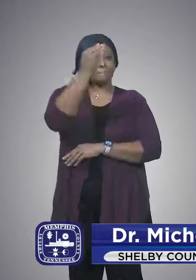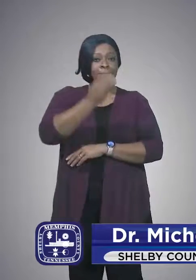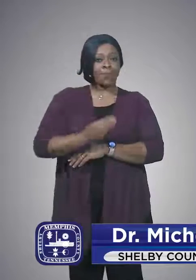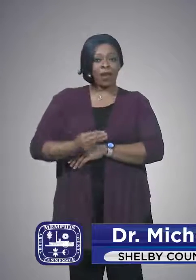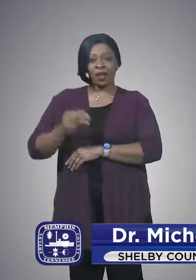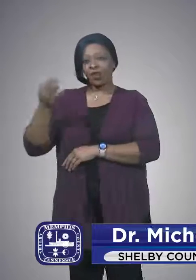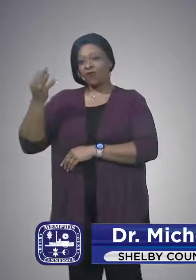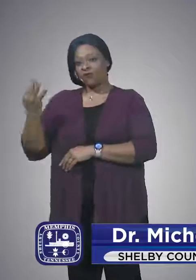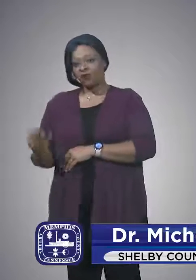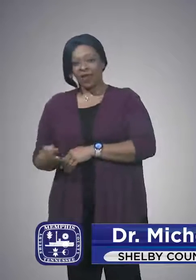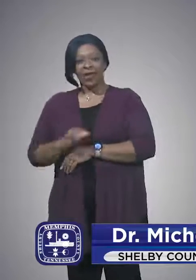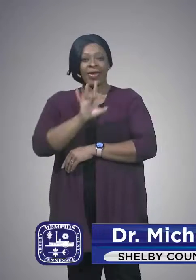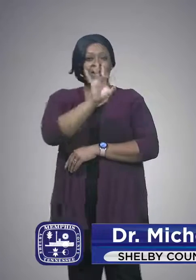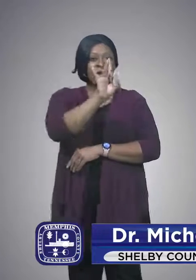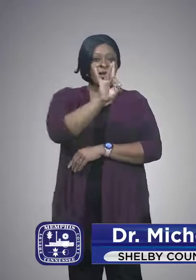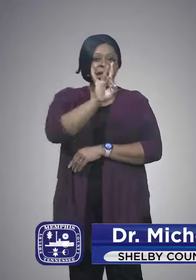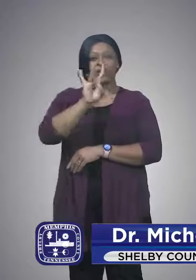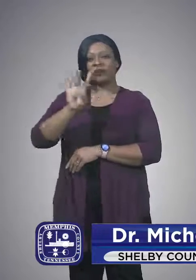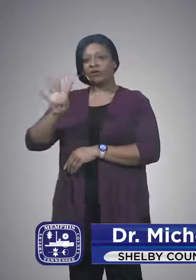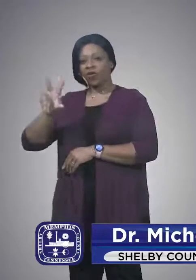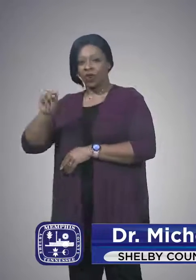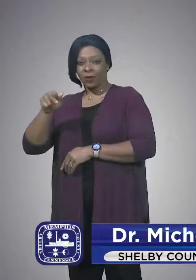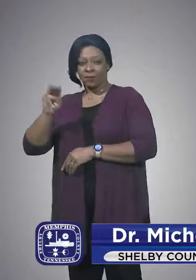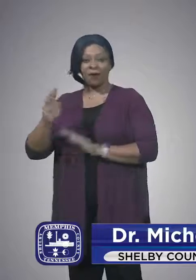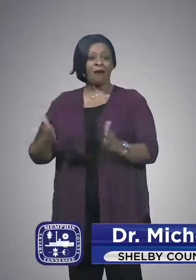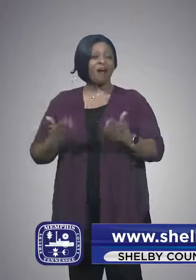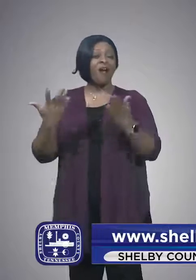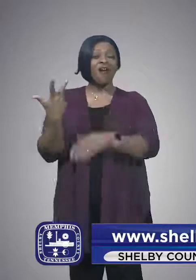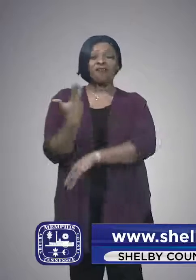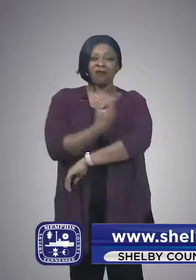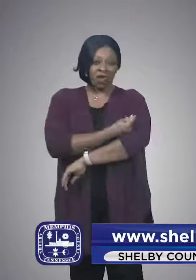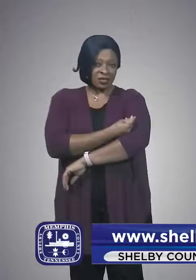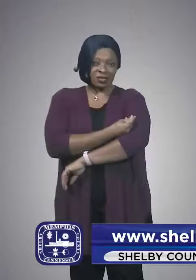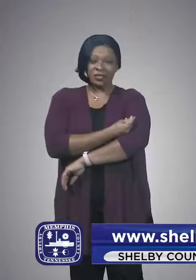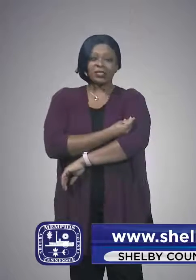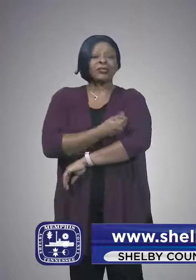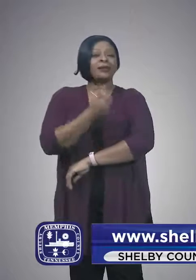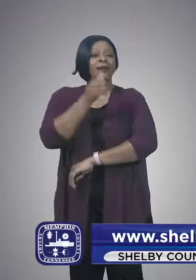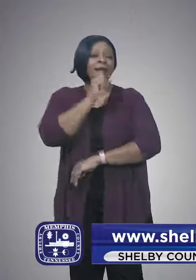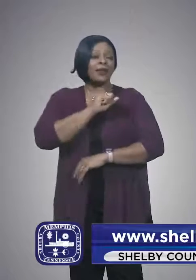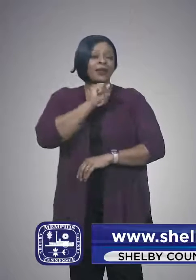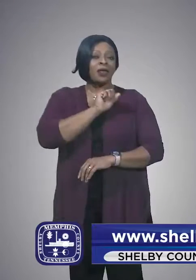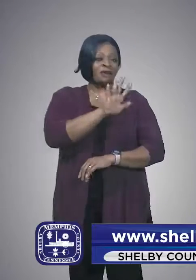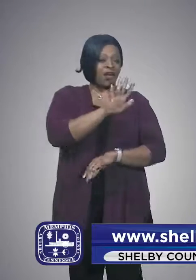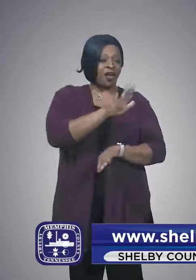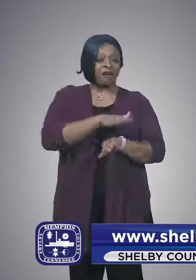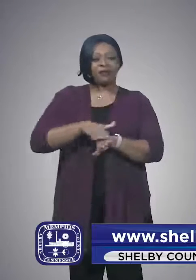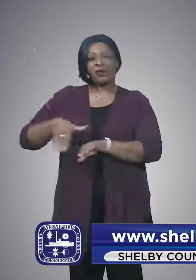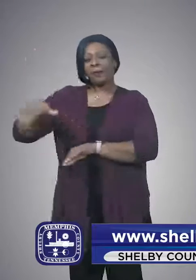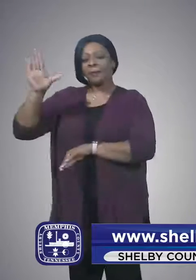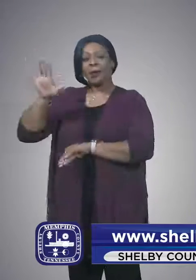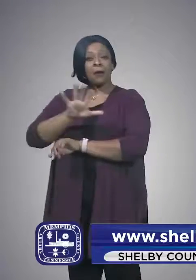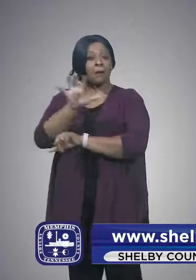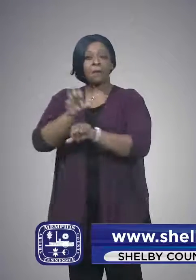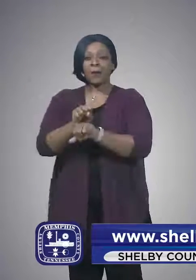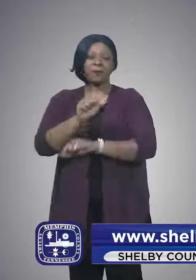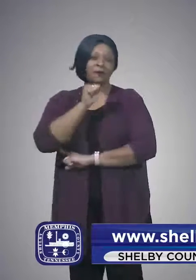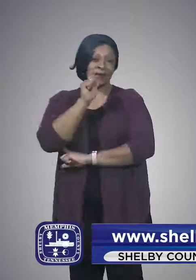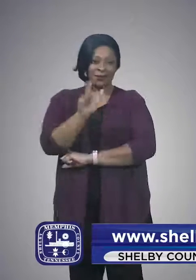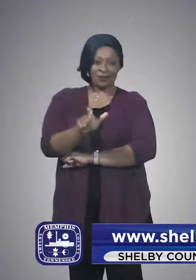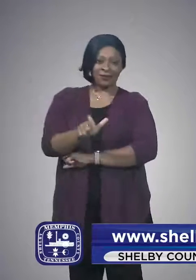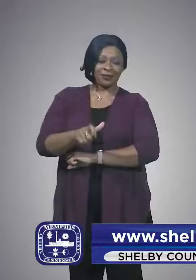8 a.m. to 4:30 p.m., and offers vaccinations for ages 5 and older. No appointment is